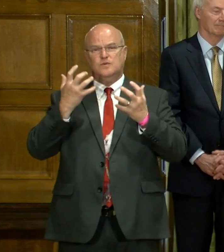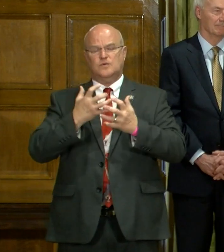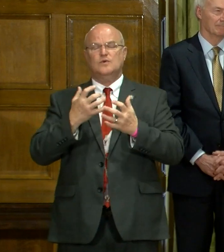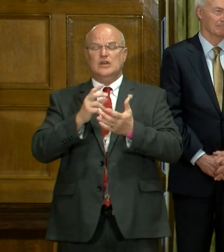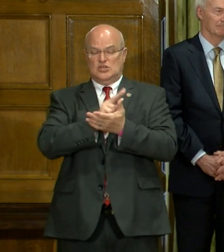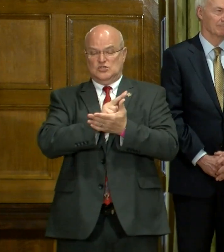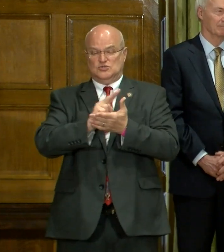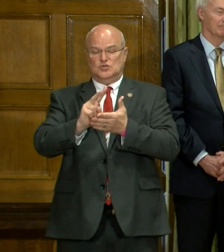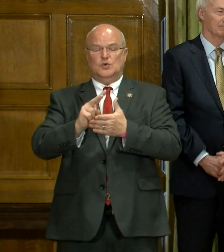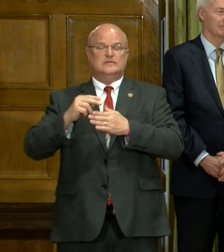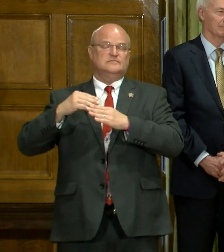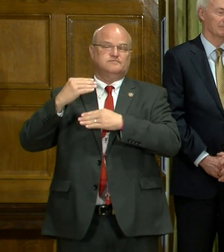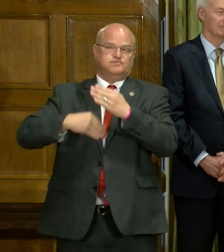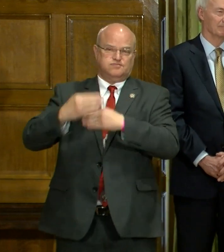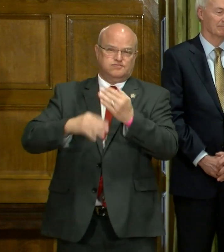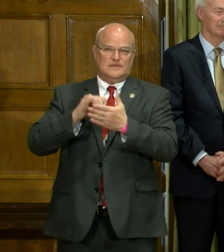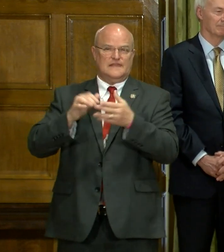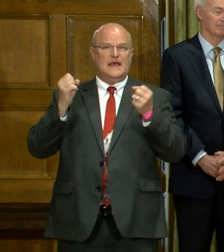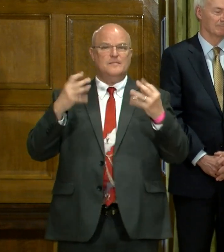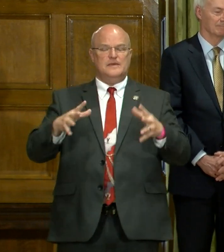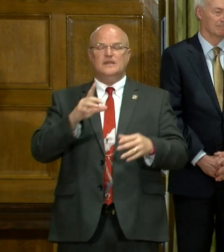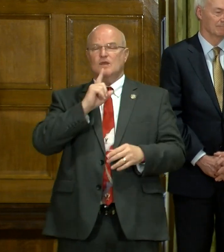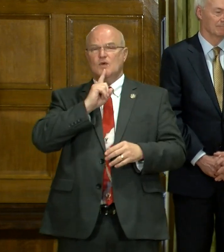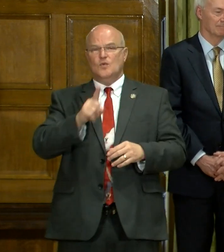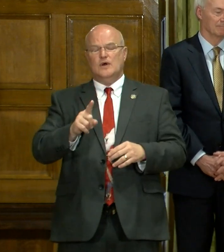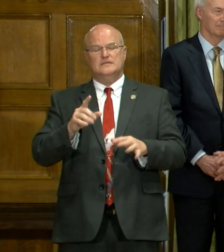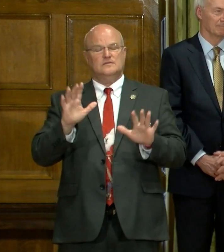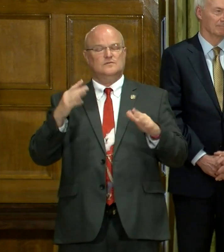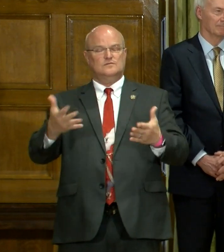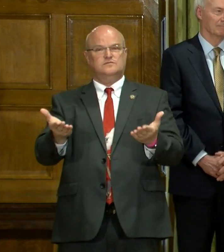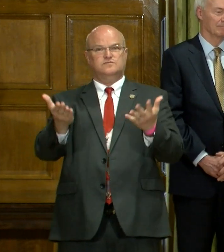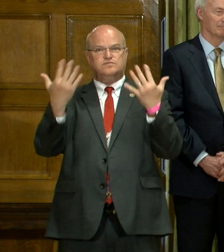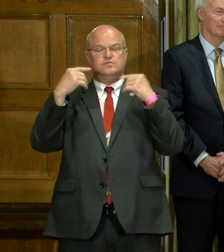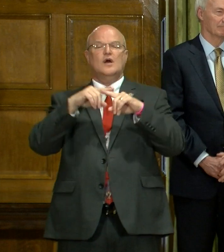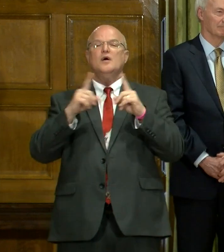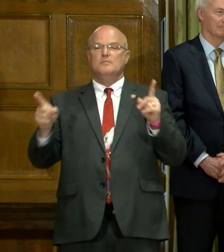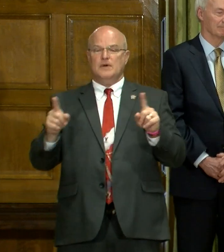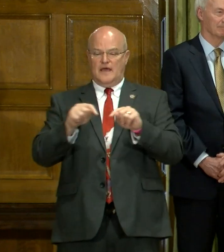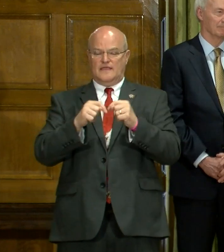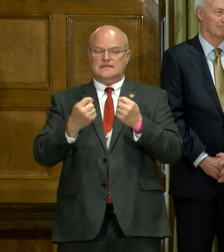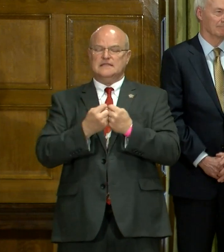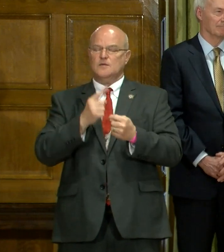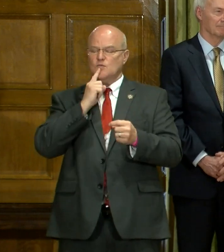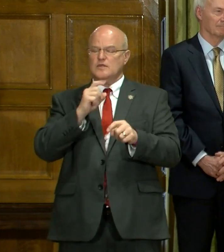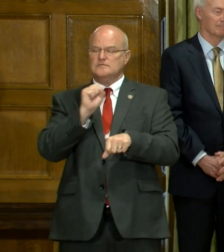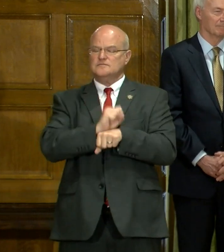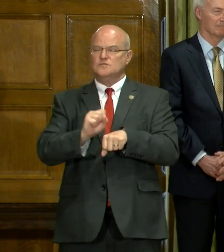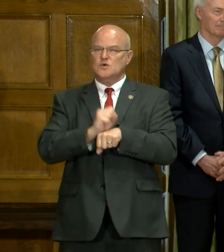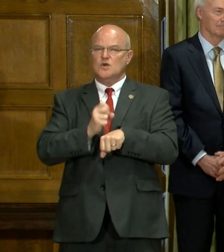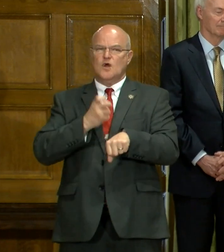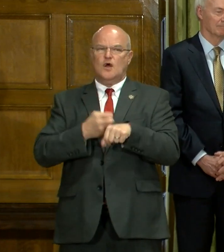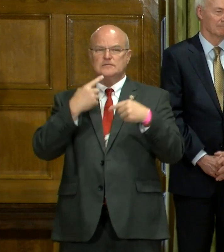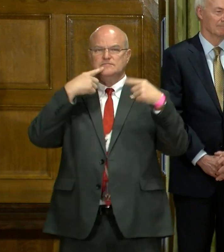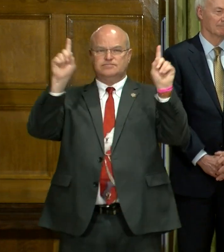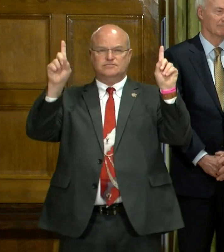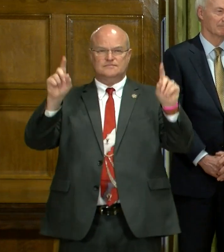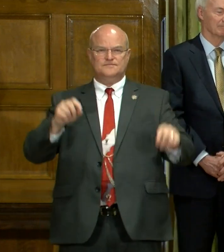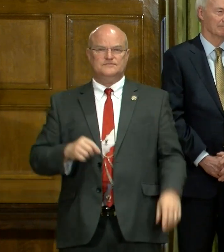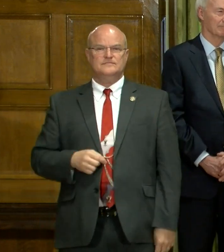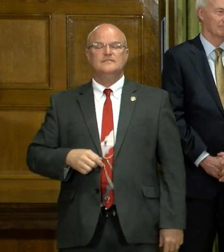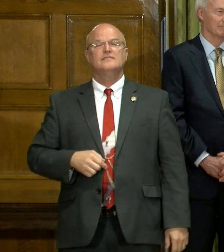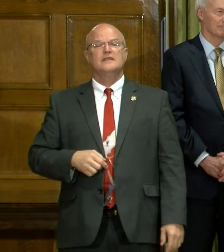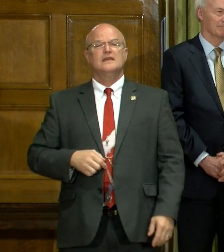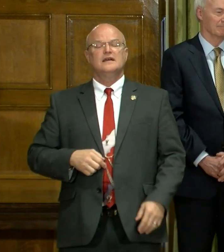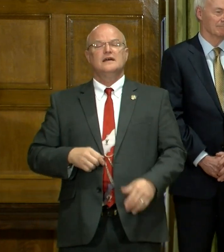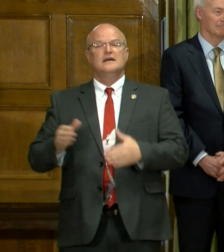than 2 weeks. To process that many was just it's a daunting task, but the team really knocked it out of the park and being able to do that. Switching